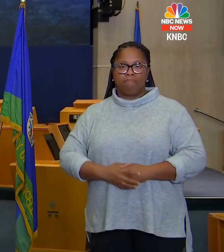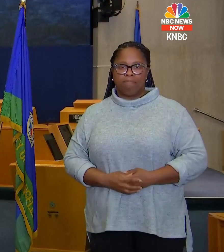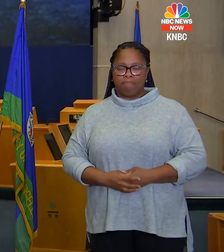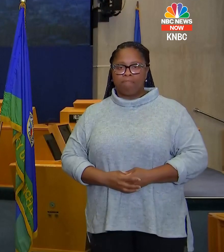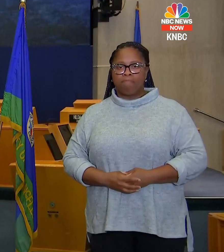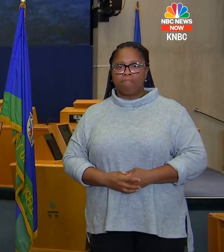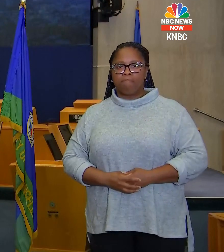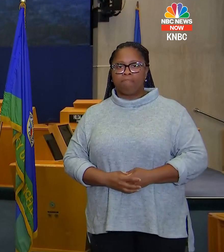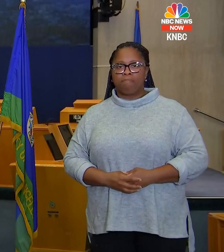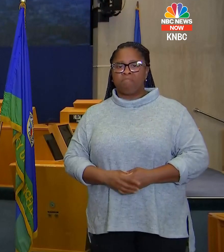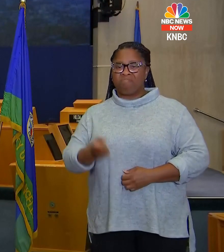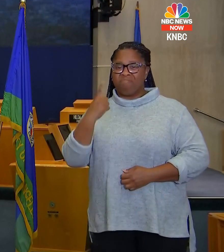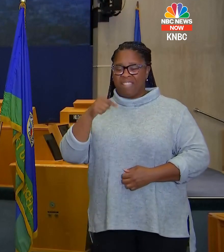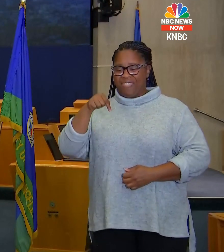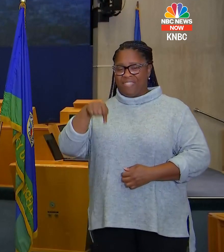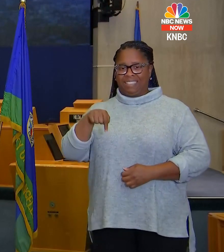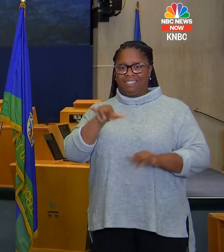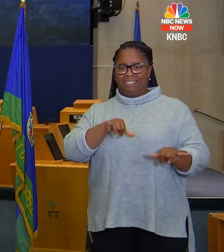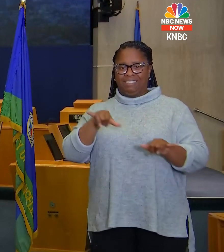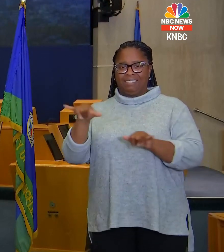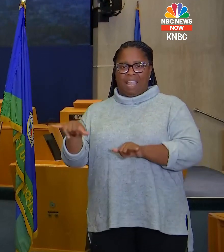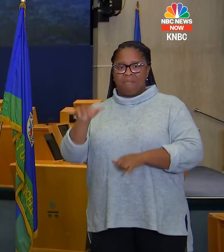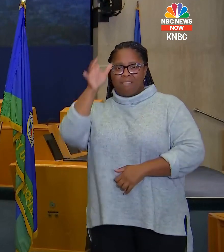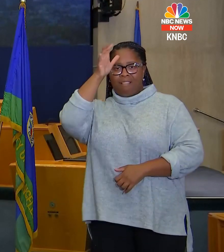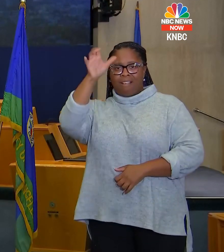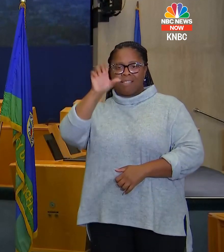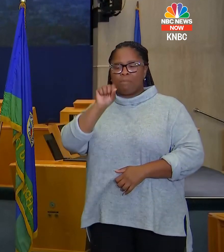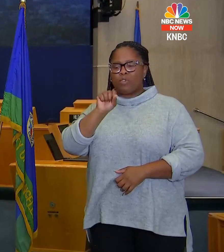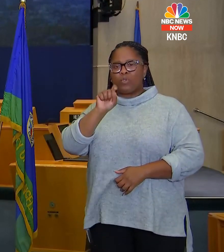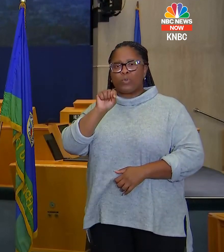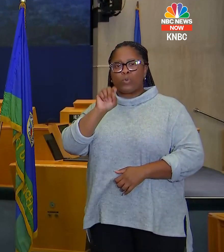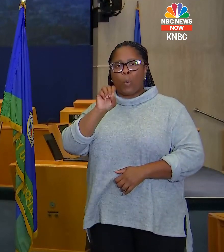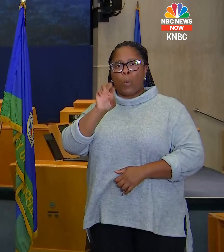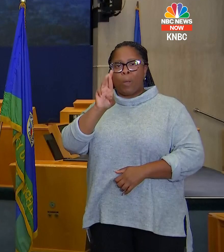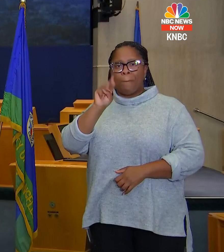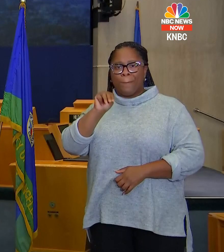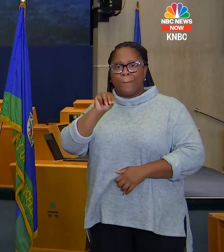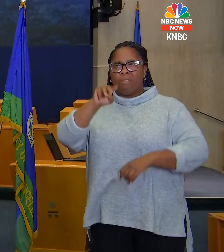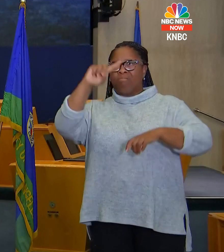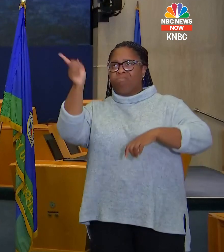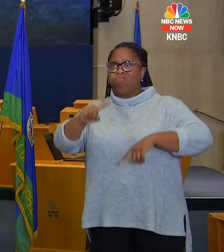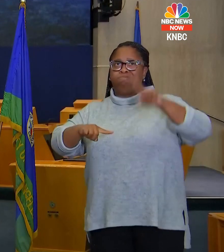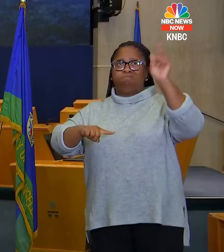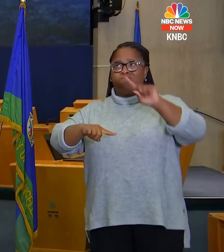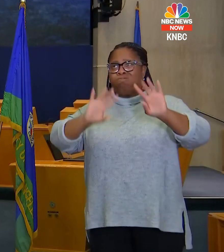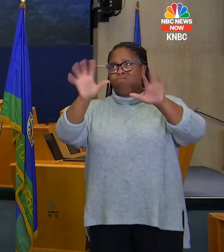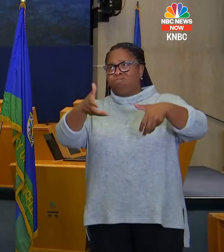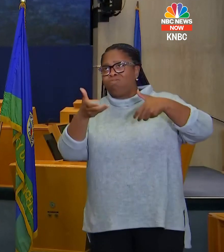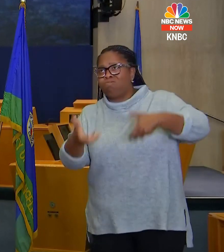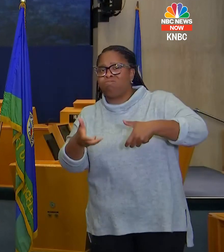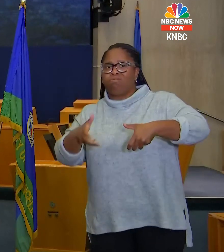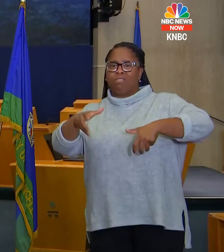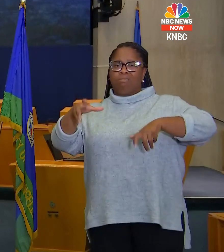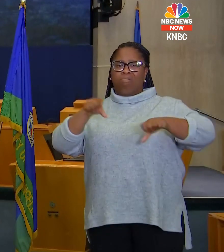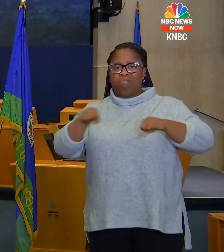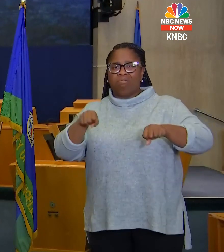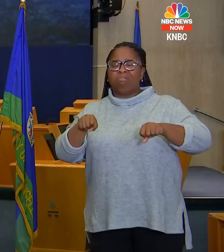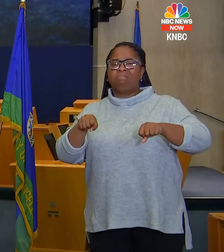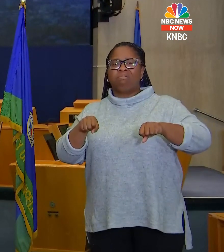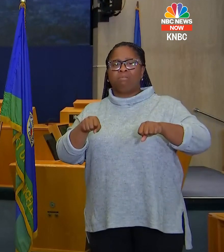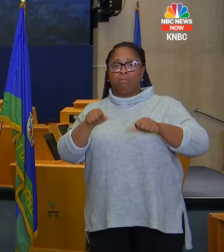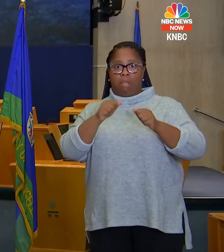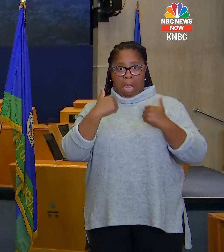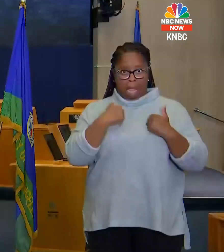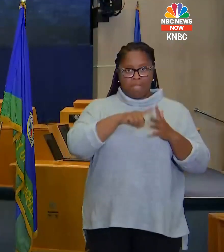Now, this is a storm, unlike any we've ever seen, but it's still a storm, with a beginning and an